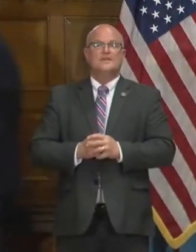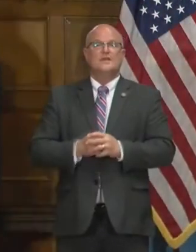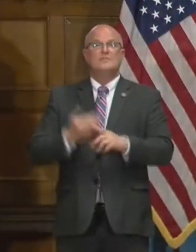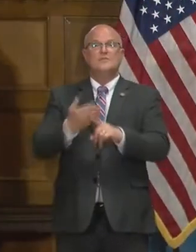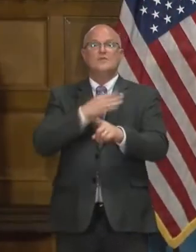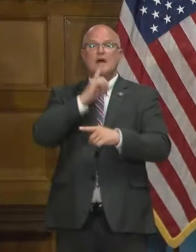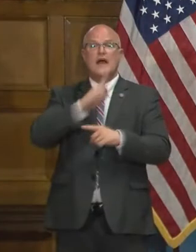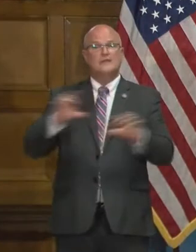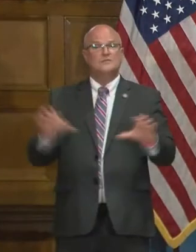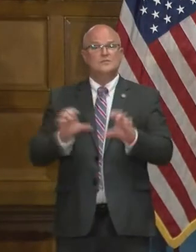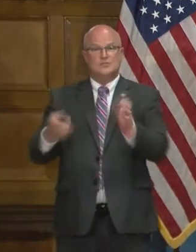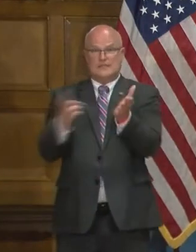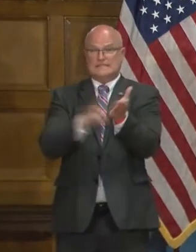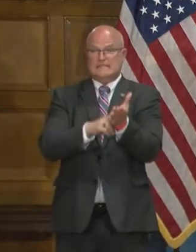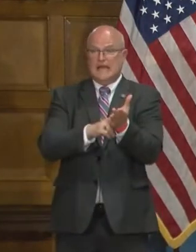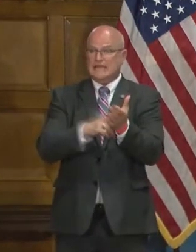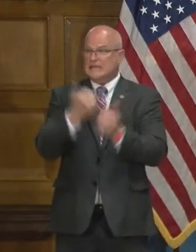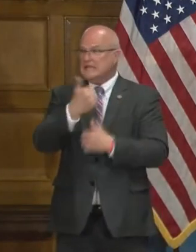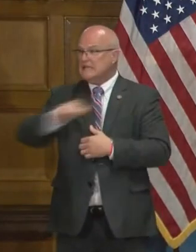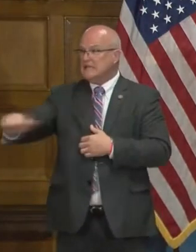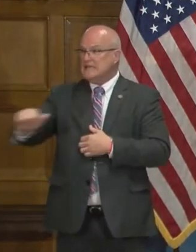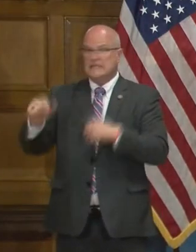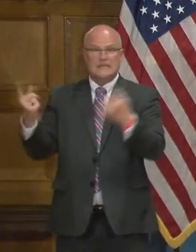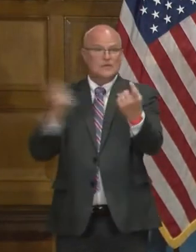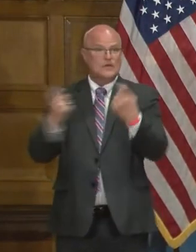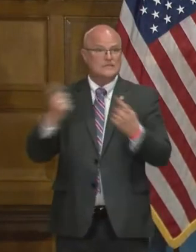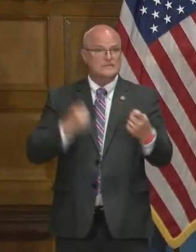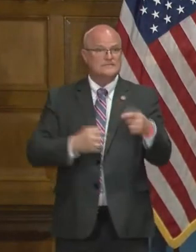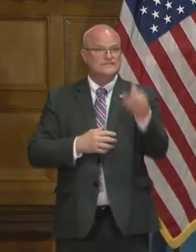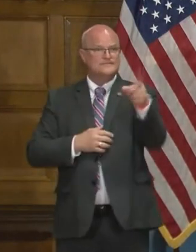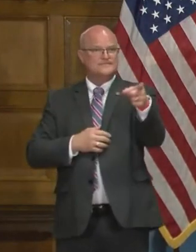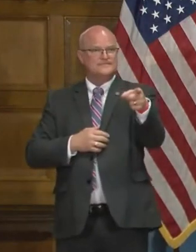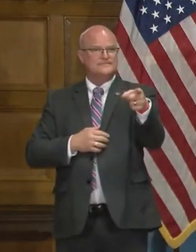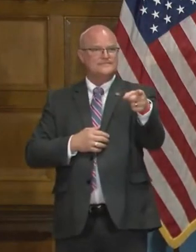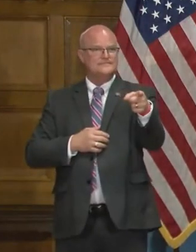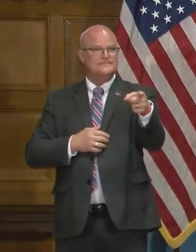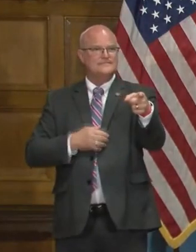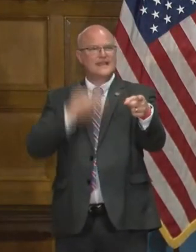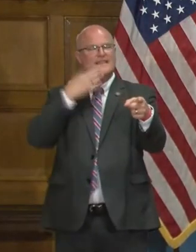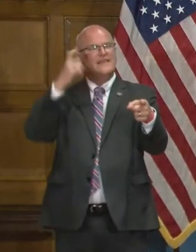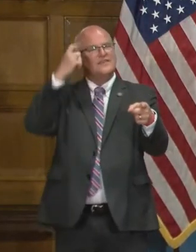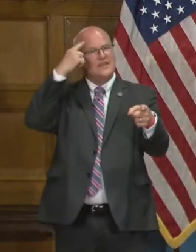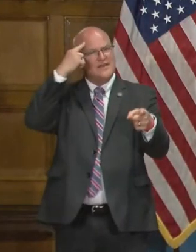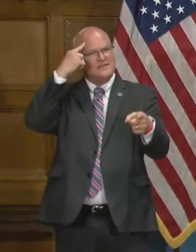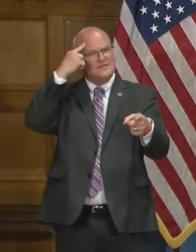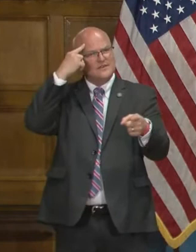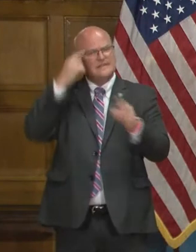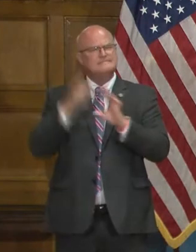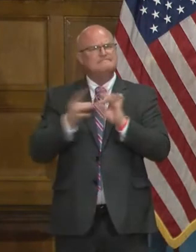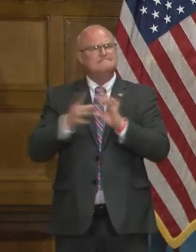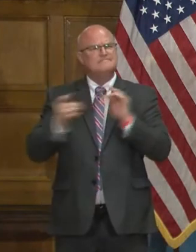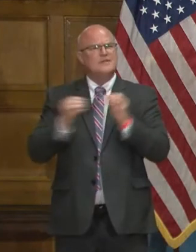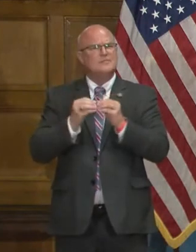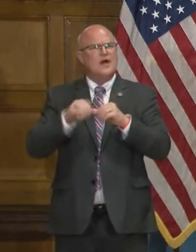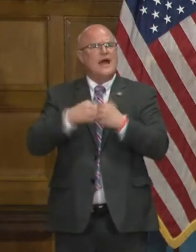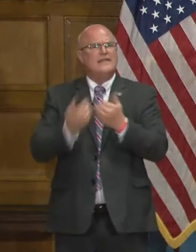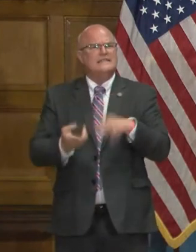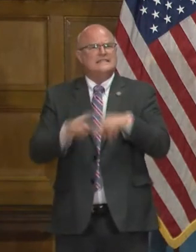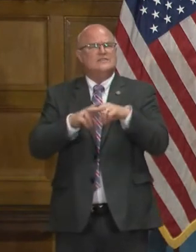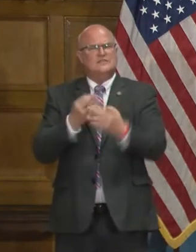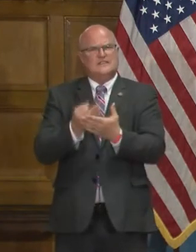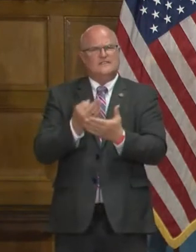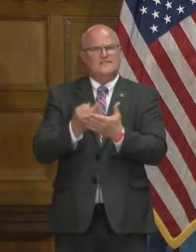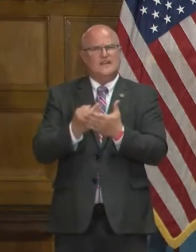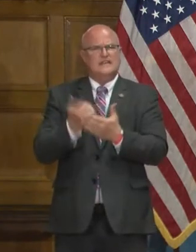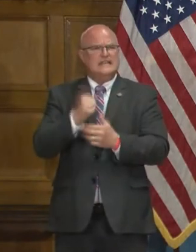Before we actually do the signing, is there any question? Yes. Thank you, Governor. Could you break down for us a little bit how this increase is